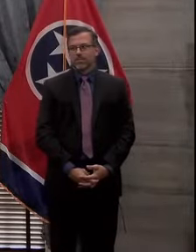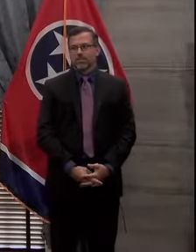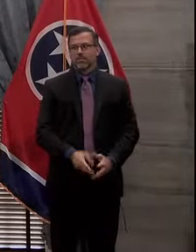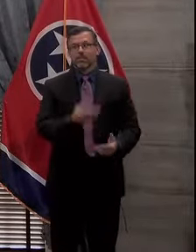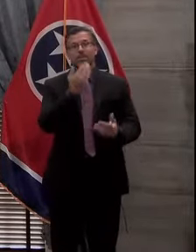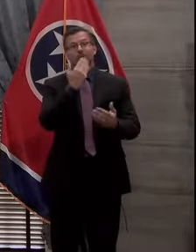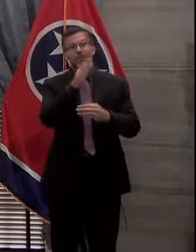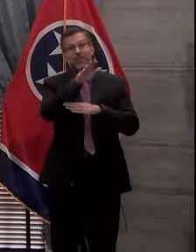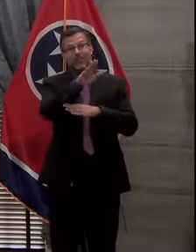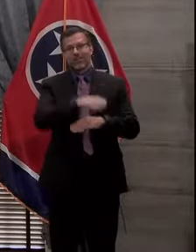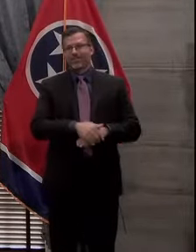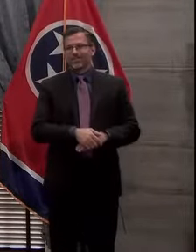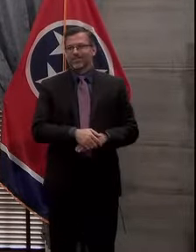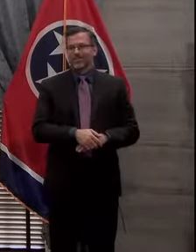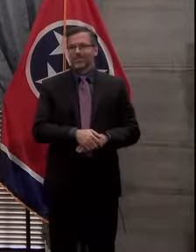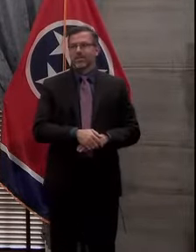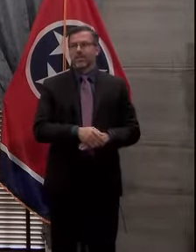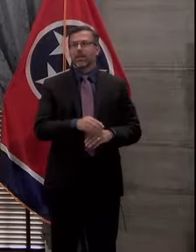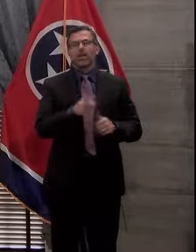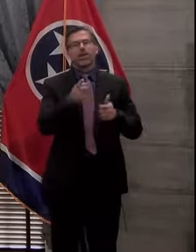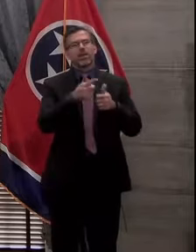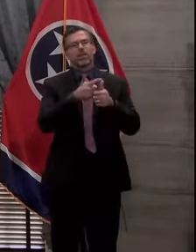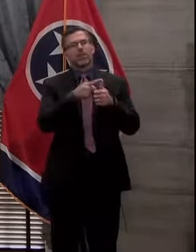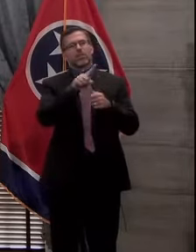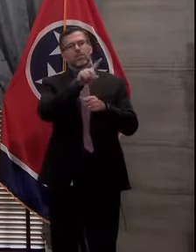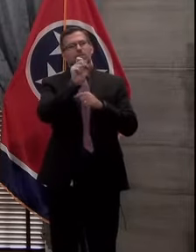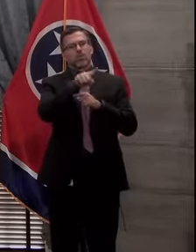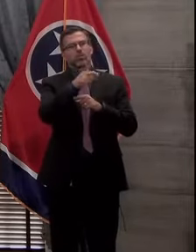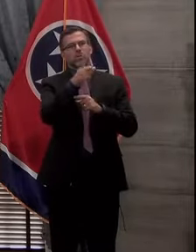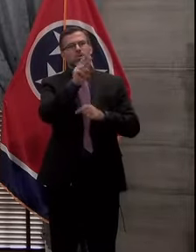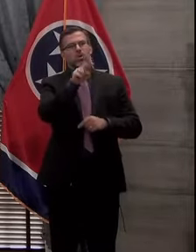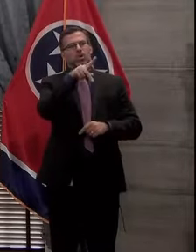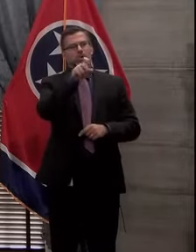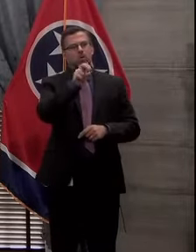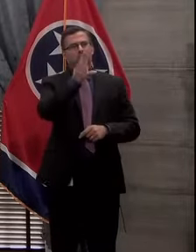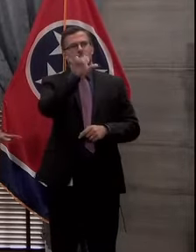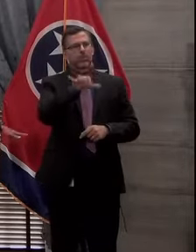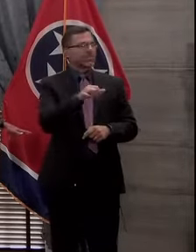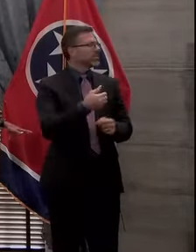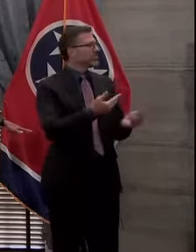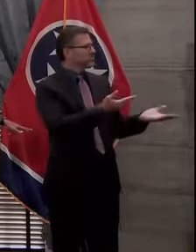Good afternoon. My first question is for Dr. Piercy.